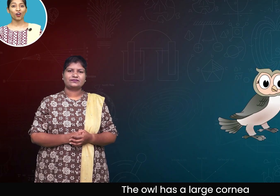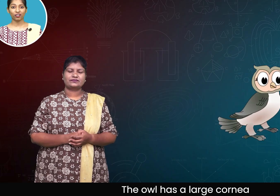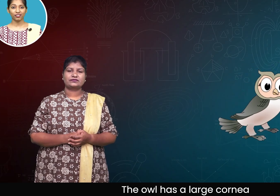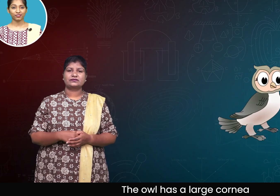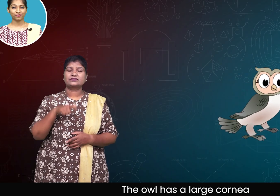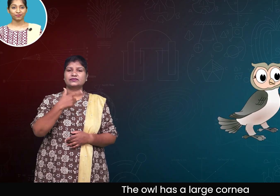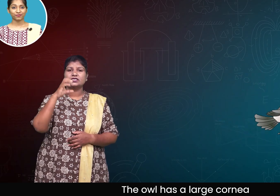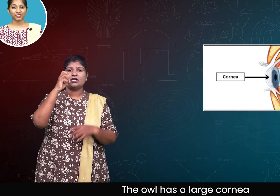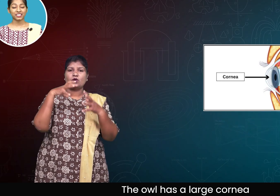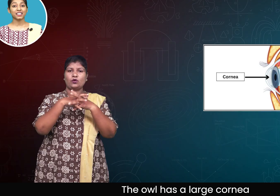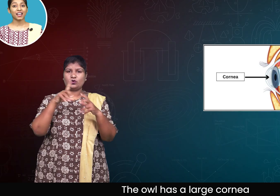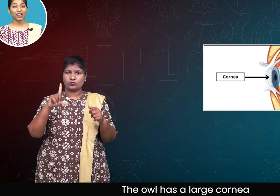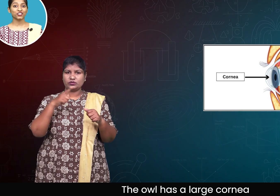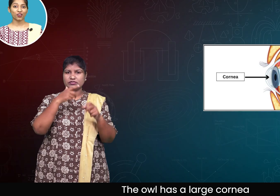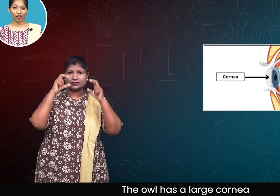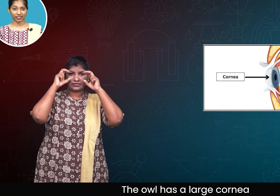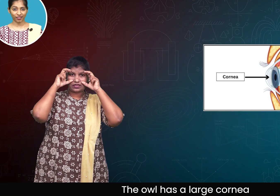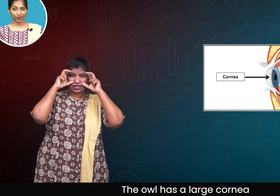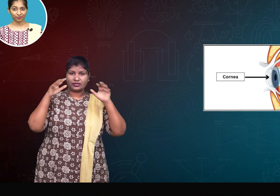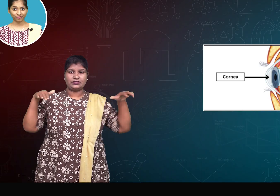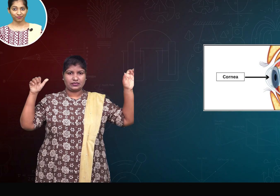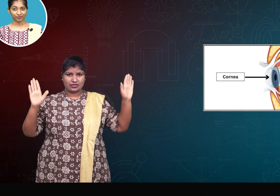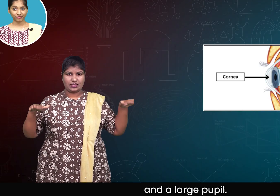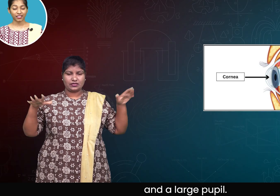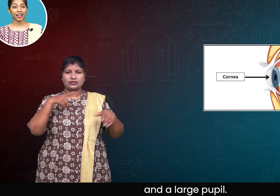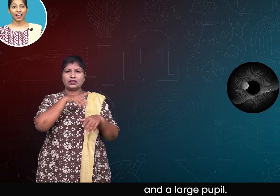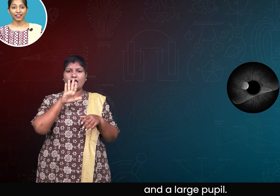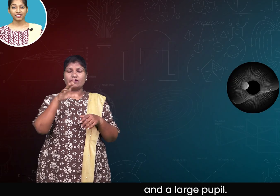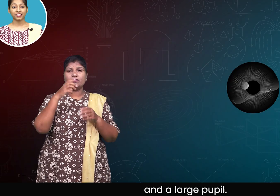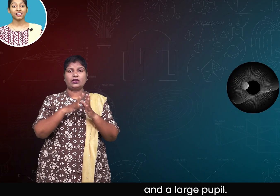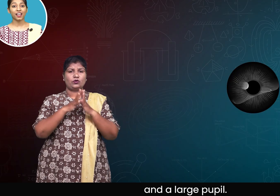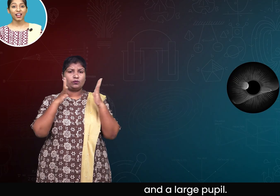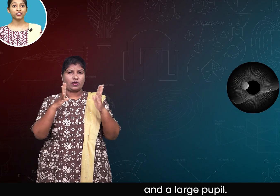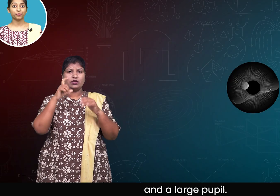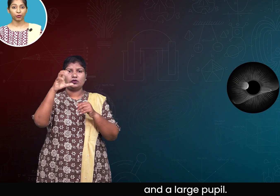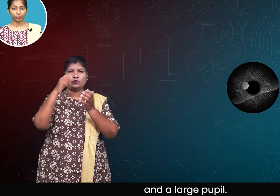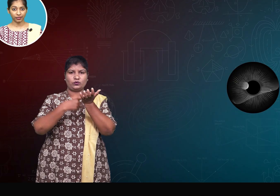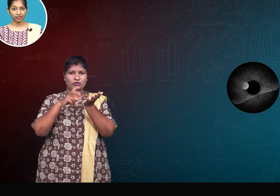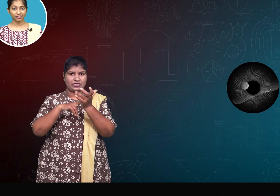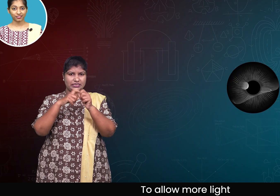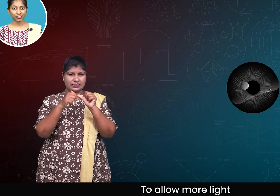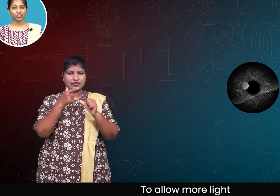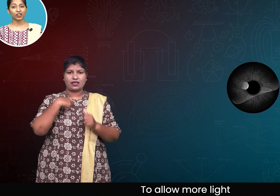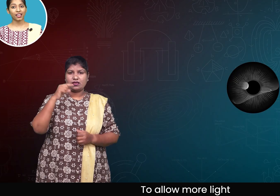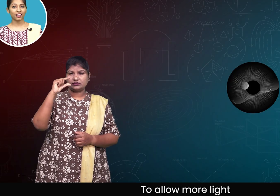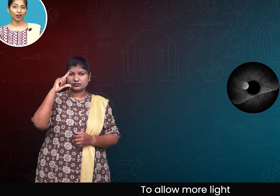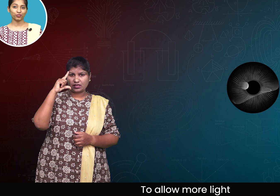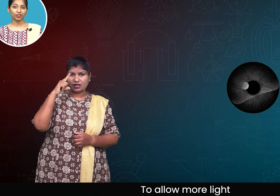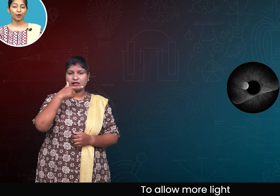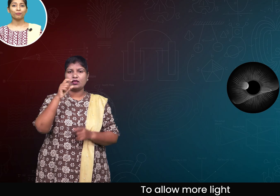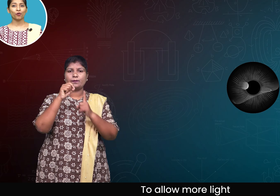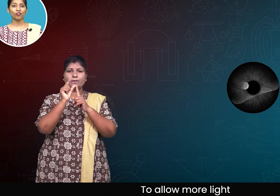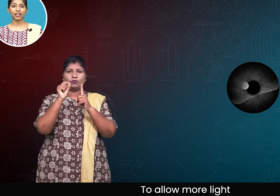The owl has a large cornea and a large pupil to